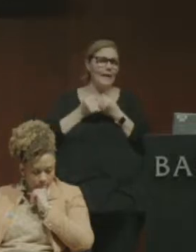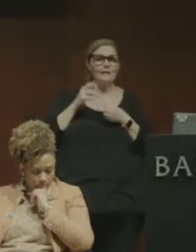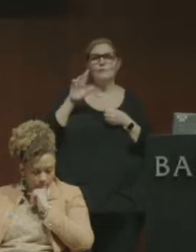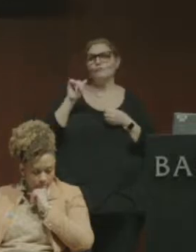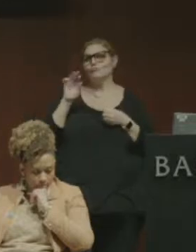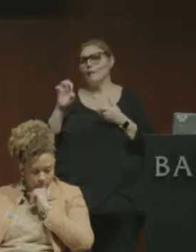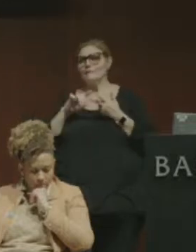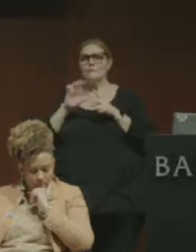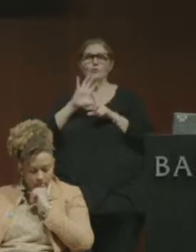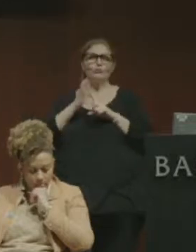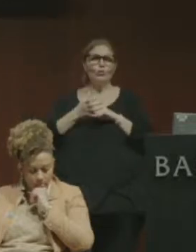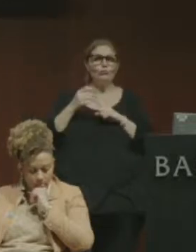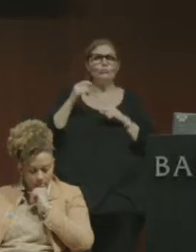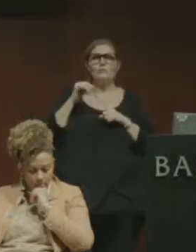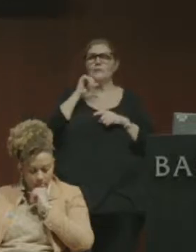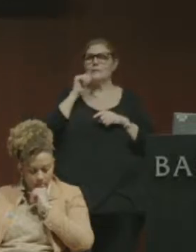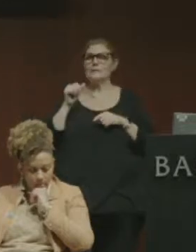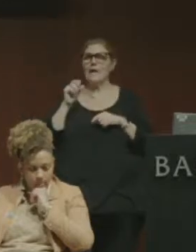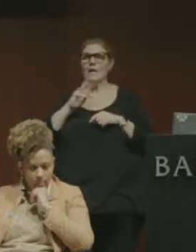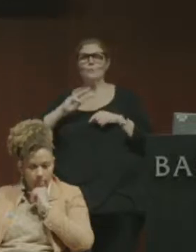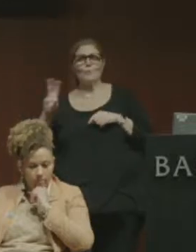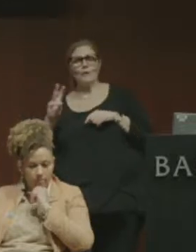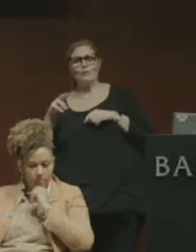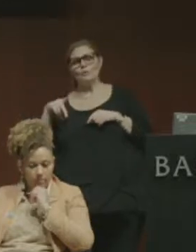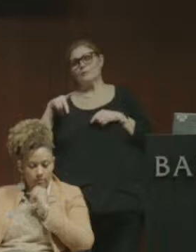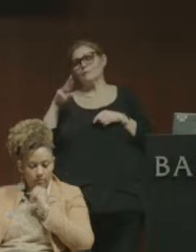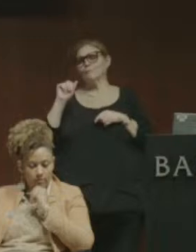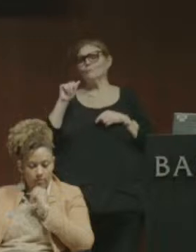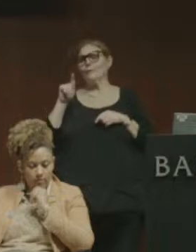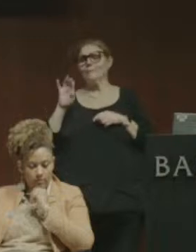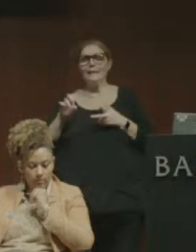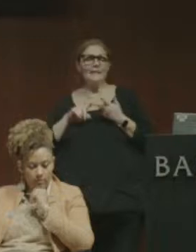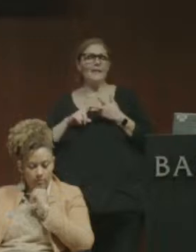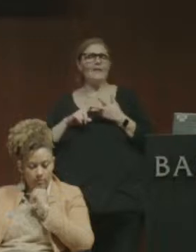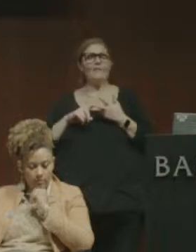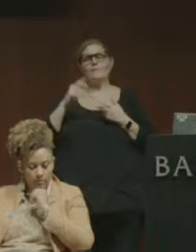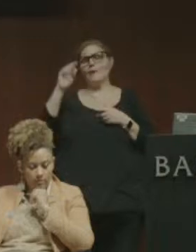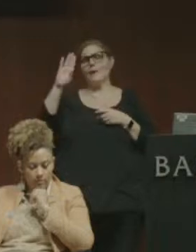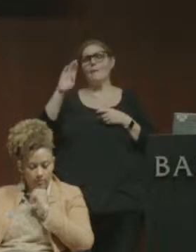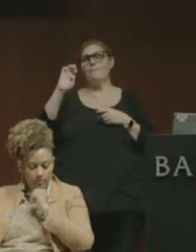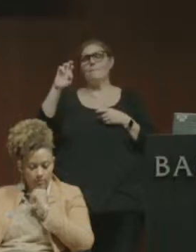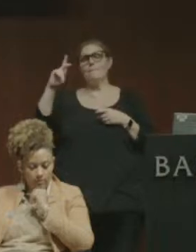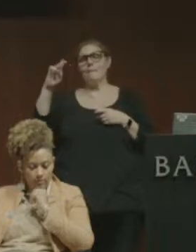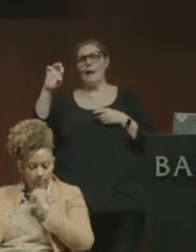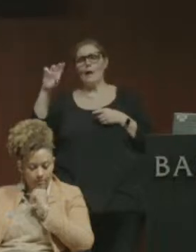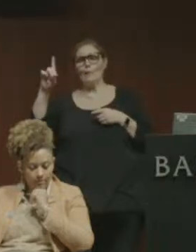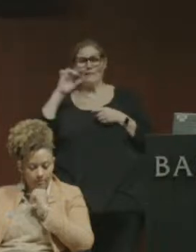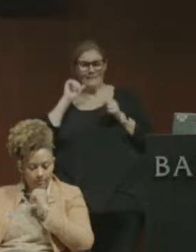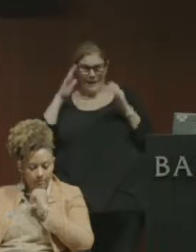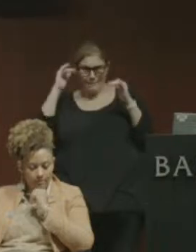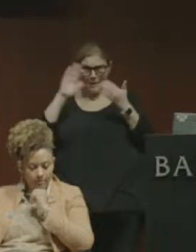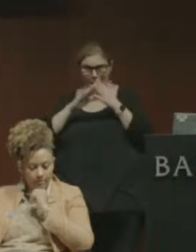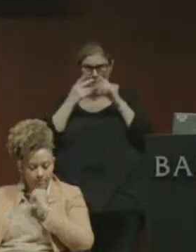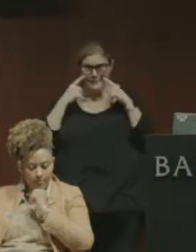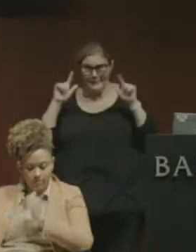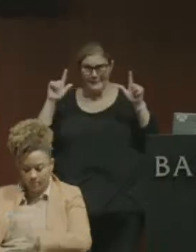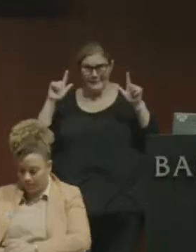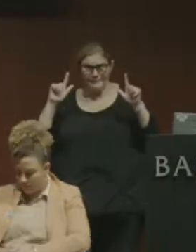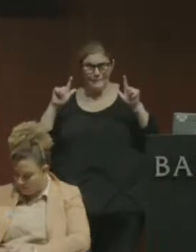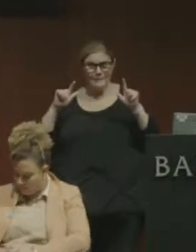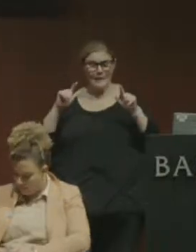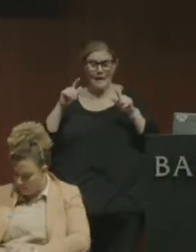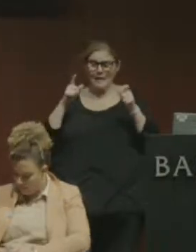and cultures, non-Western, primitive, backward societies could only hope to achieve liberty and